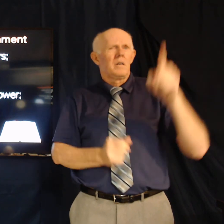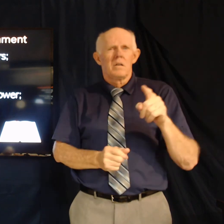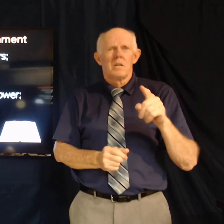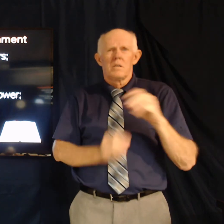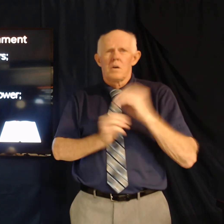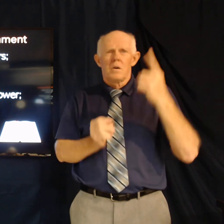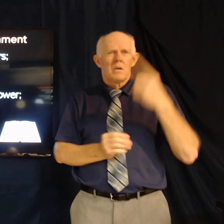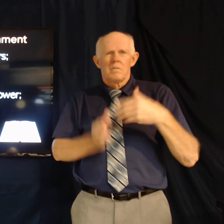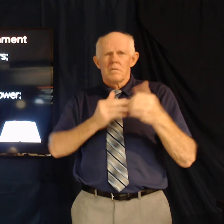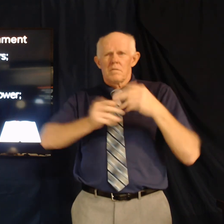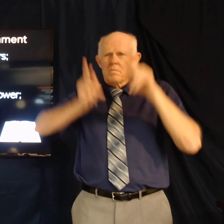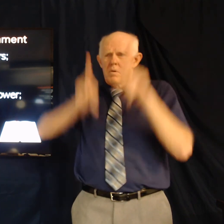He's equal with God.